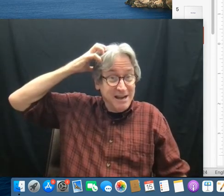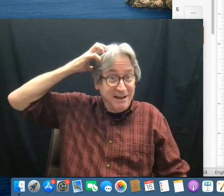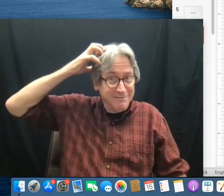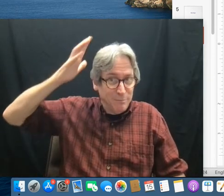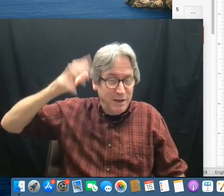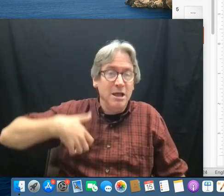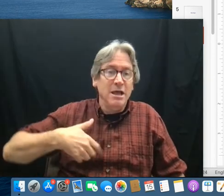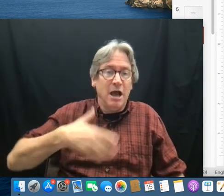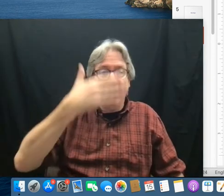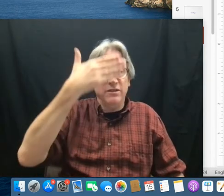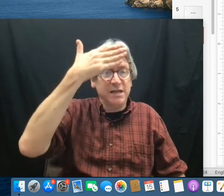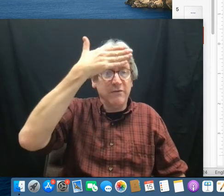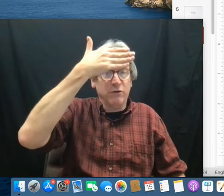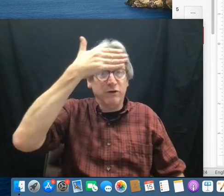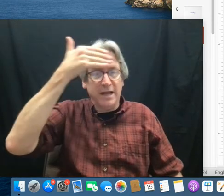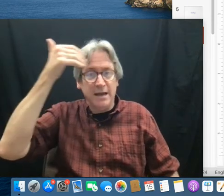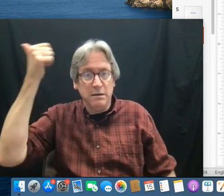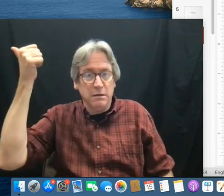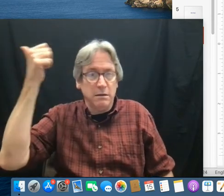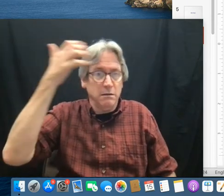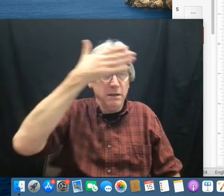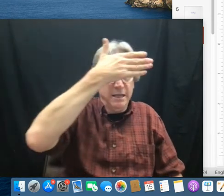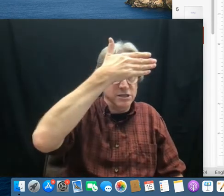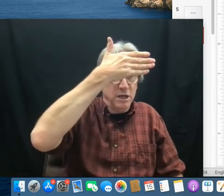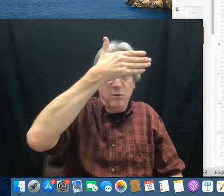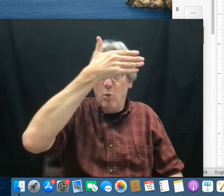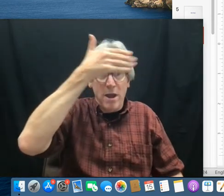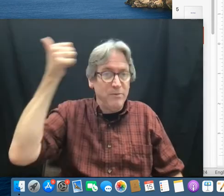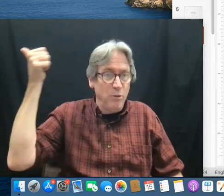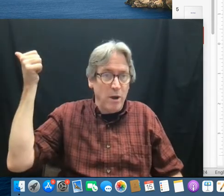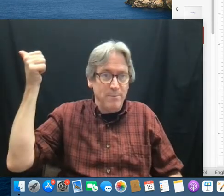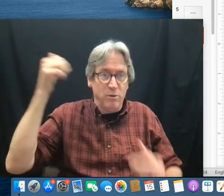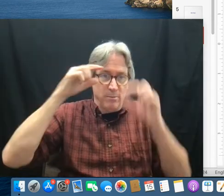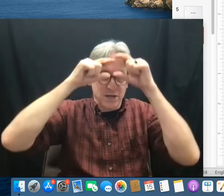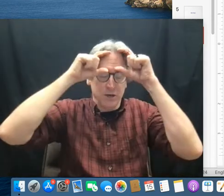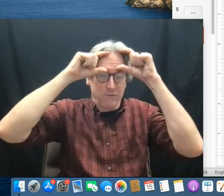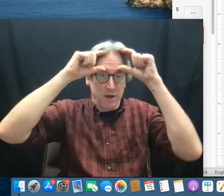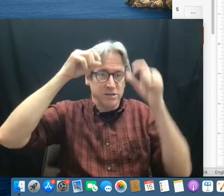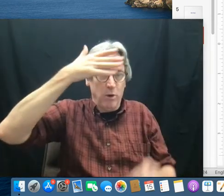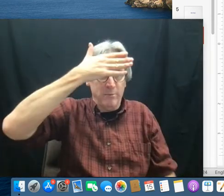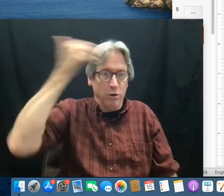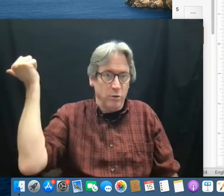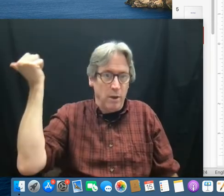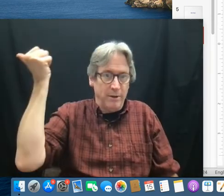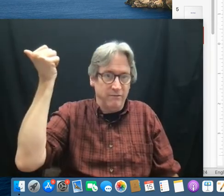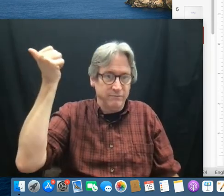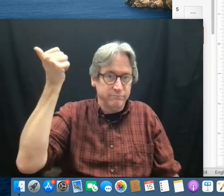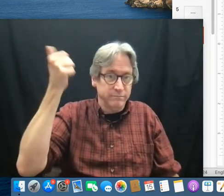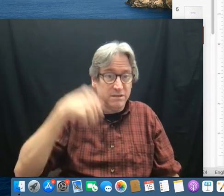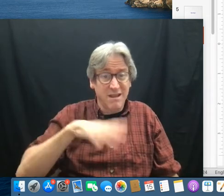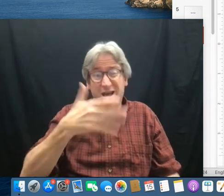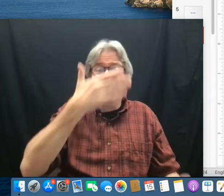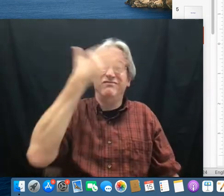she's signing, but the sign for forget is wipe the whiteboard. Imagine your forehead's a whiteboard and you wipe it